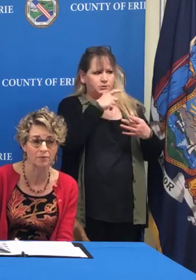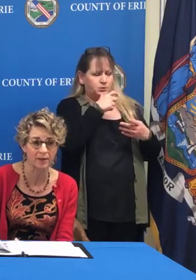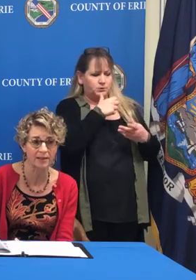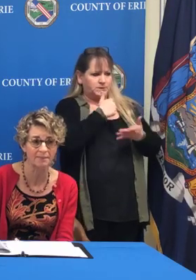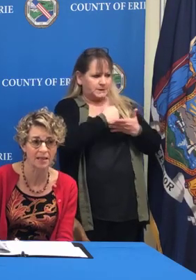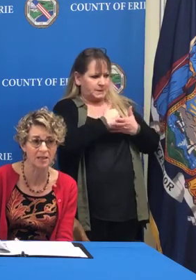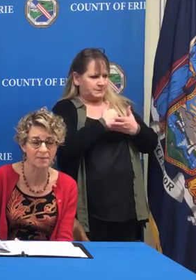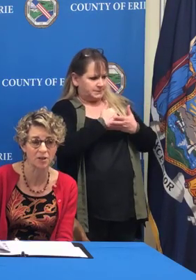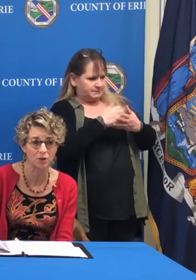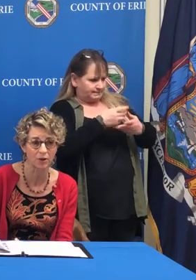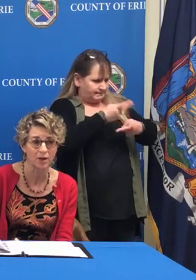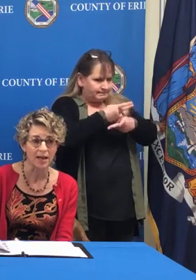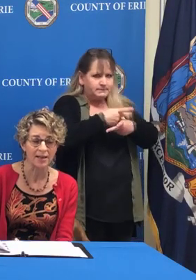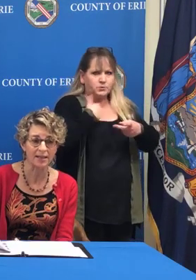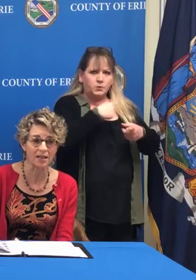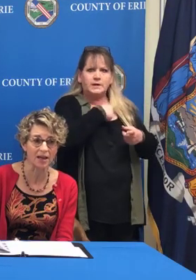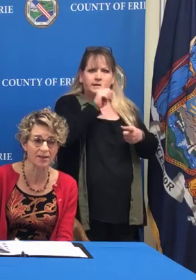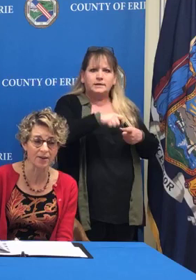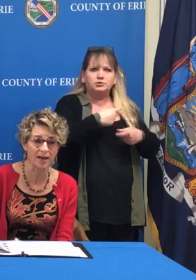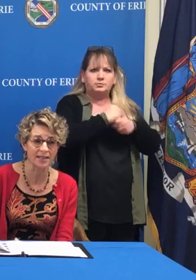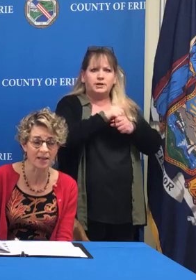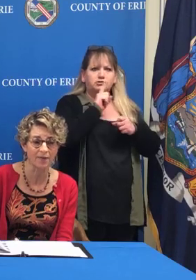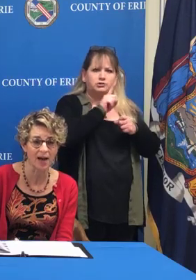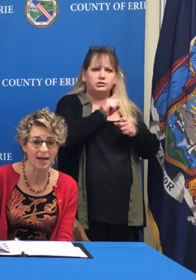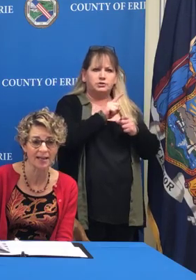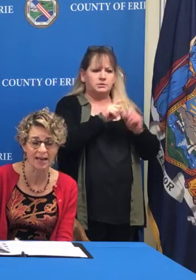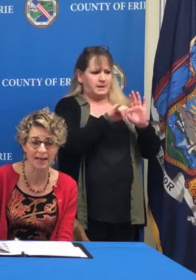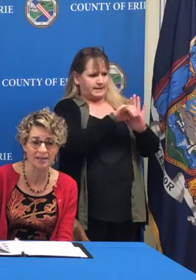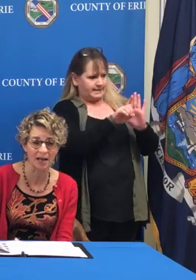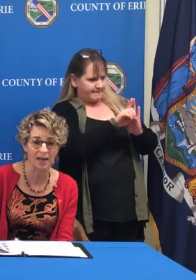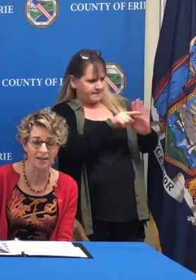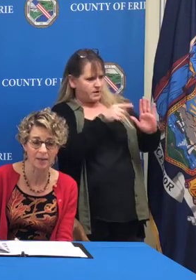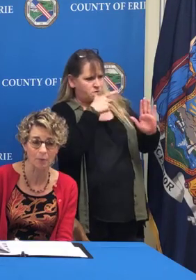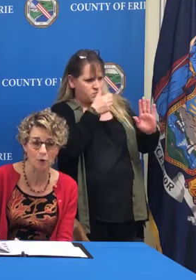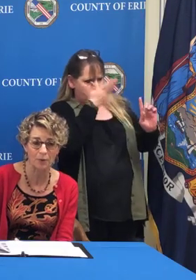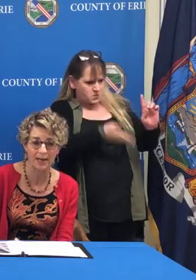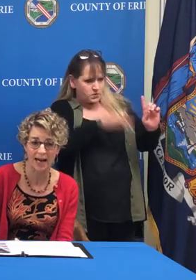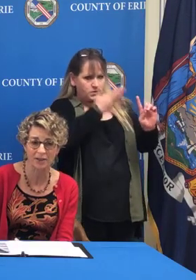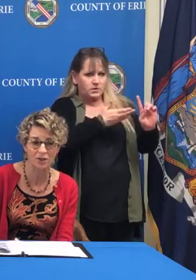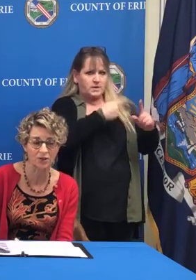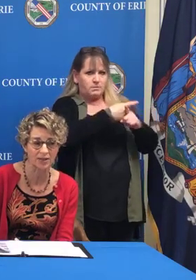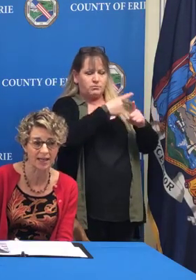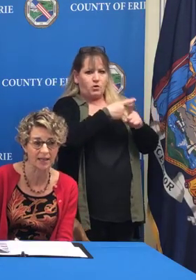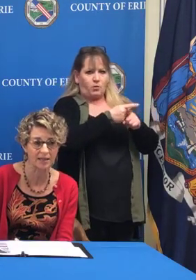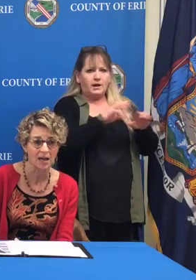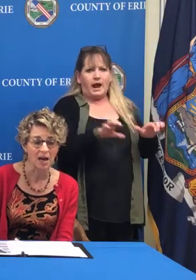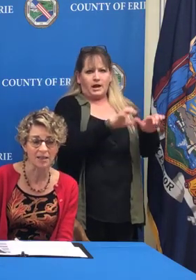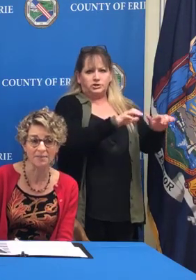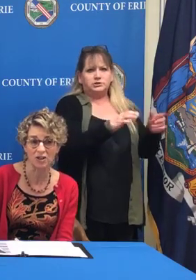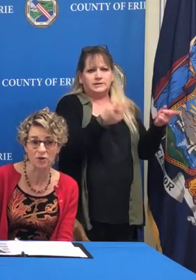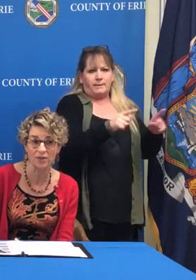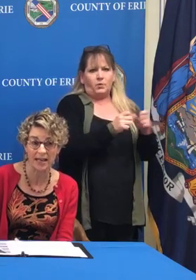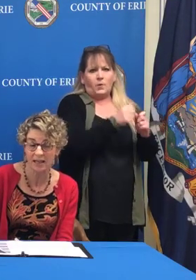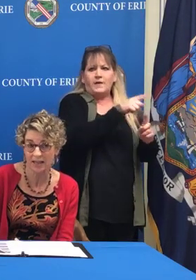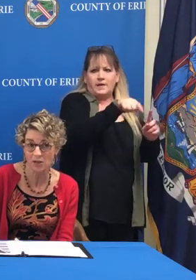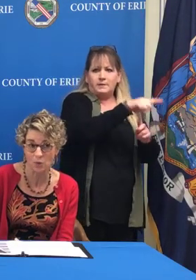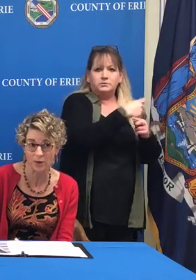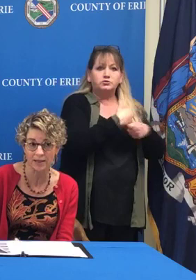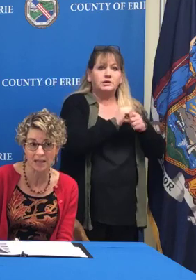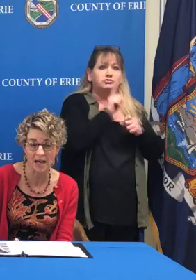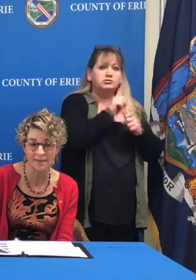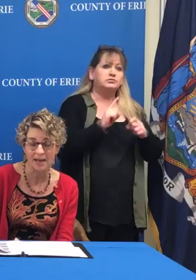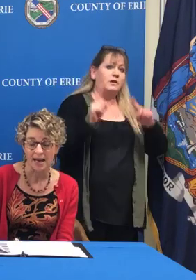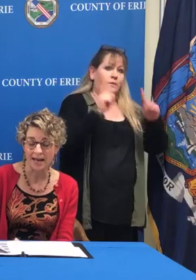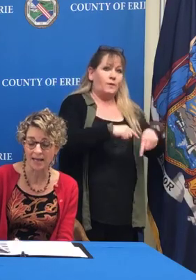workforce. We really need to make sure that they're identified and the appropriate actions are taken to make sure they can get to